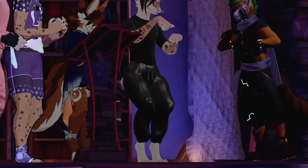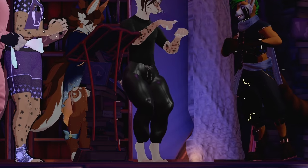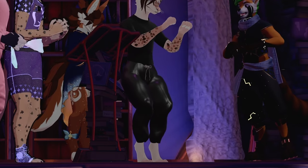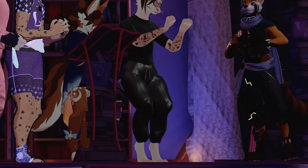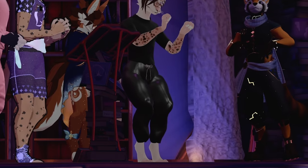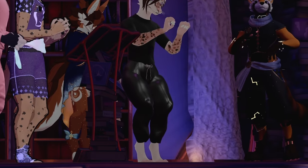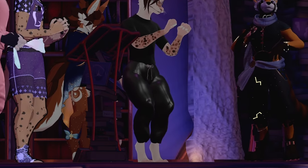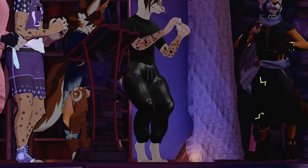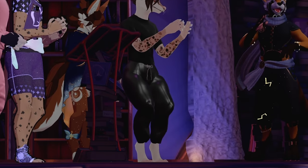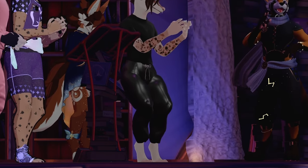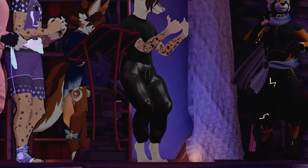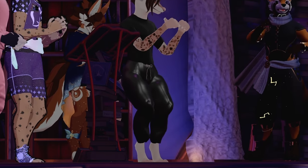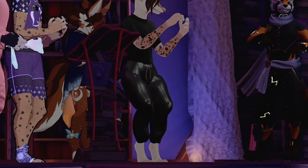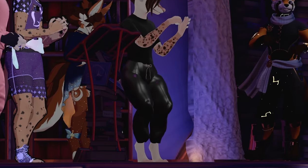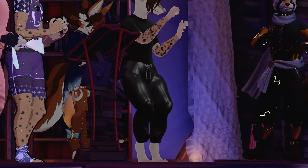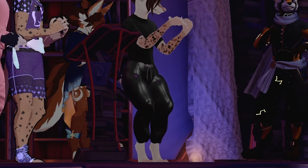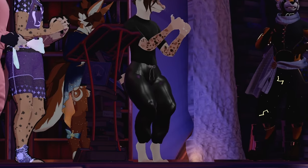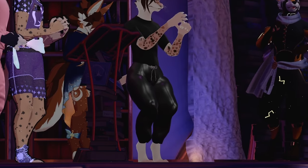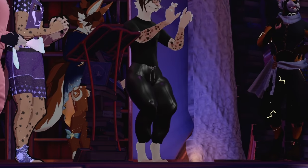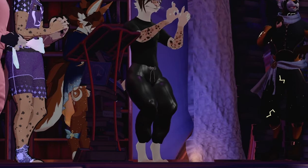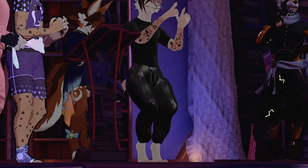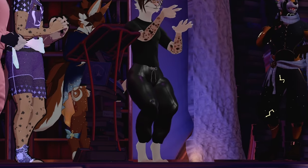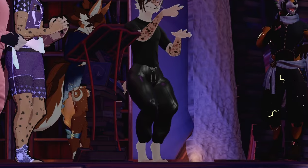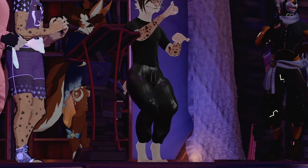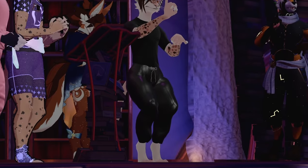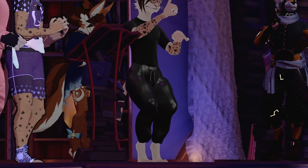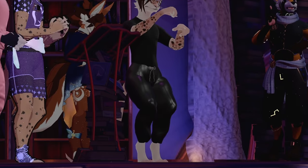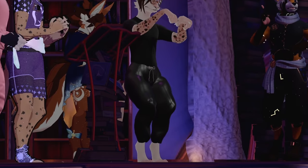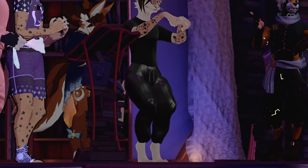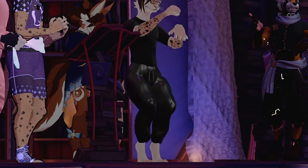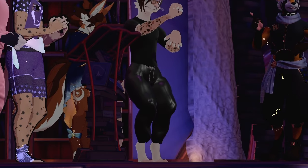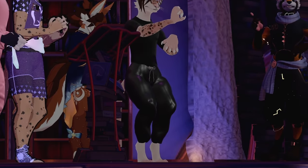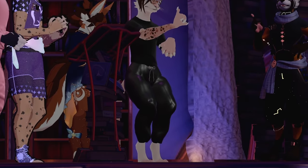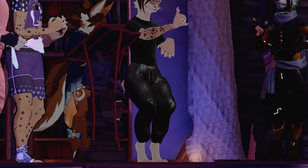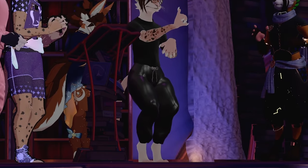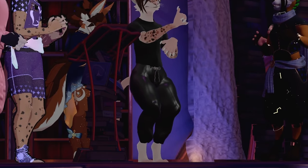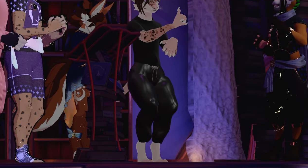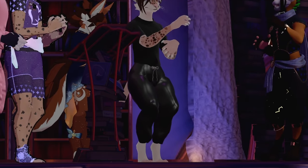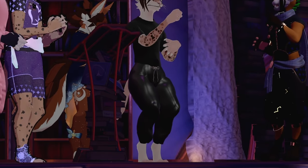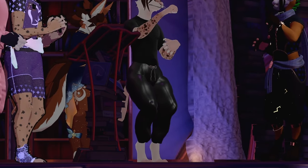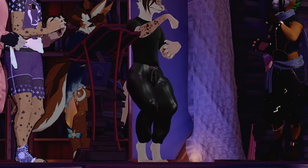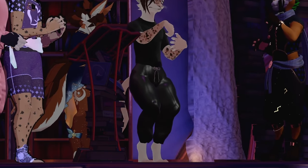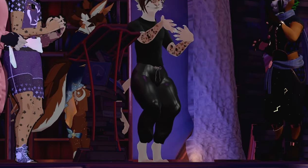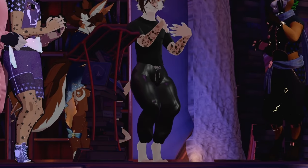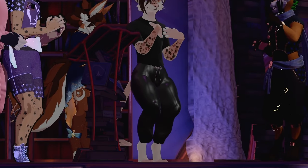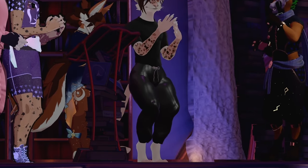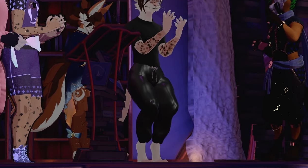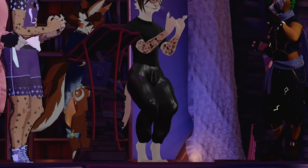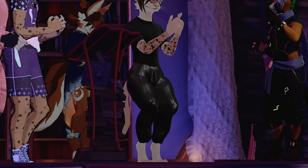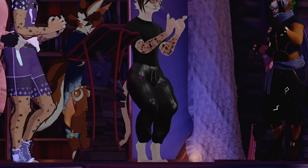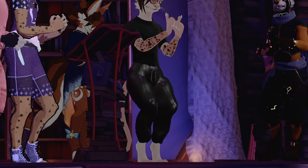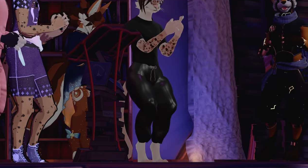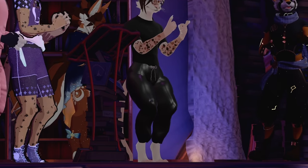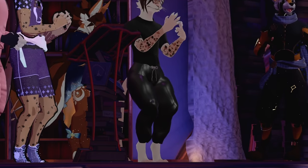Whimsy. Yes. So we have in our Discord channel, there is the class